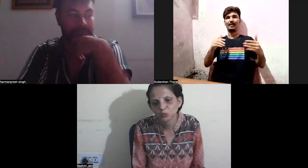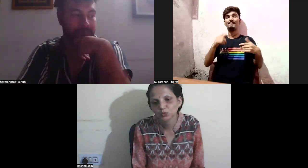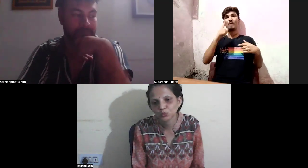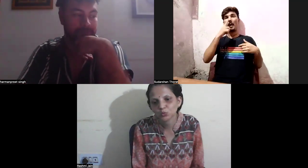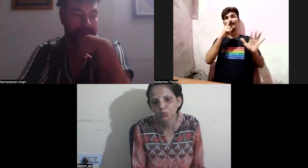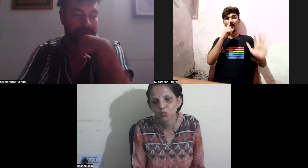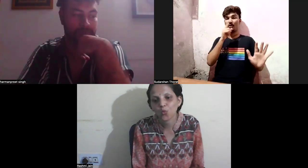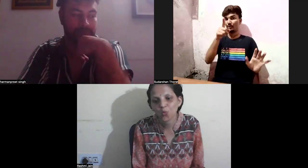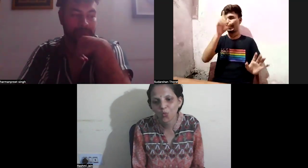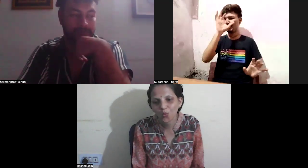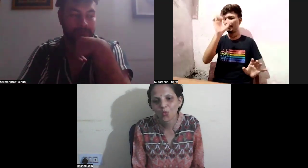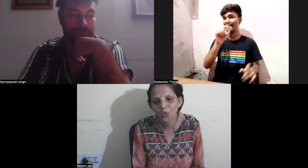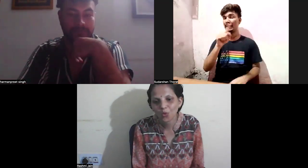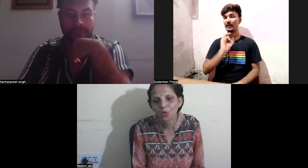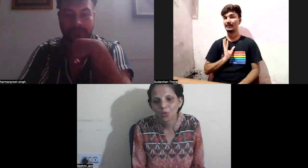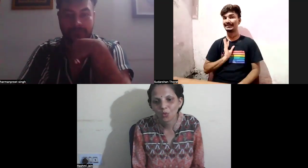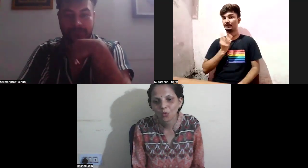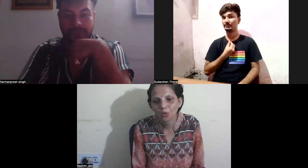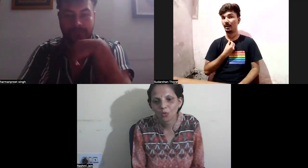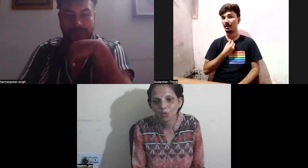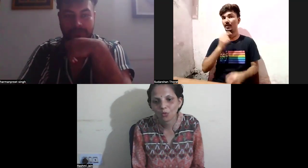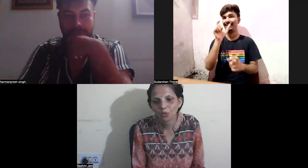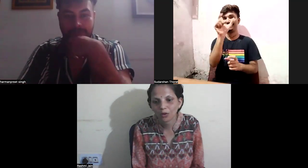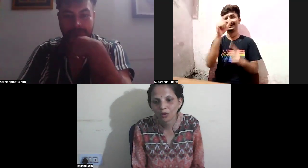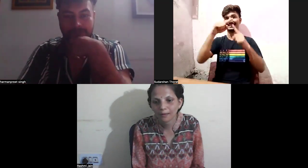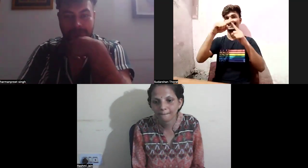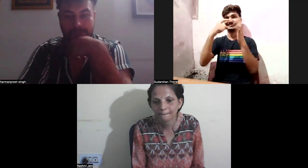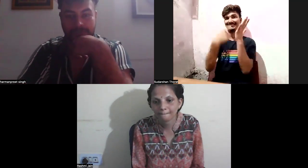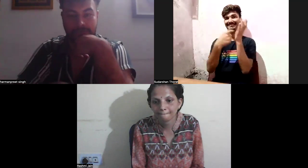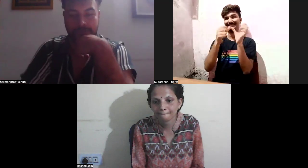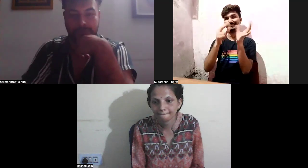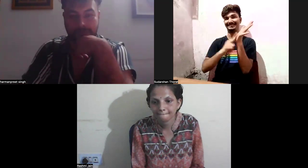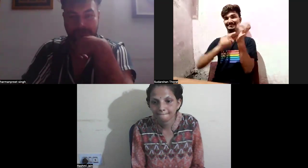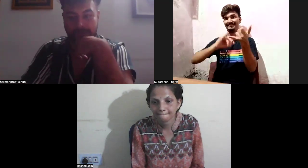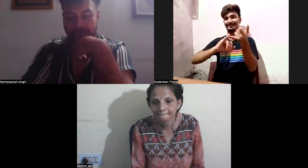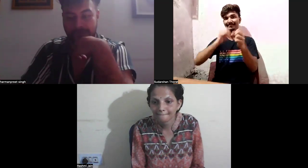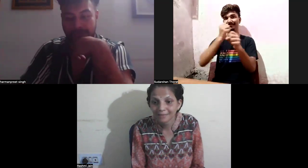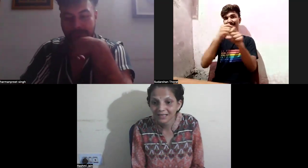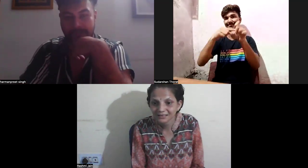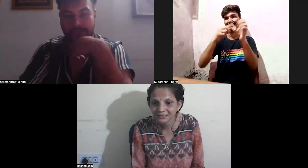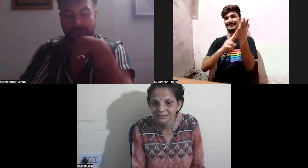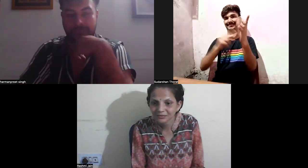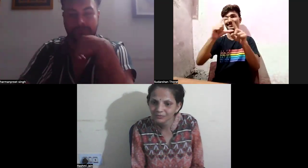So that's how, you change your body, the biological parts.